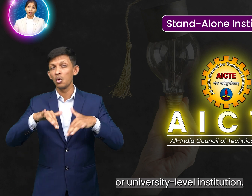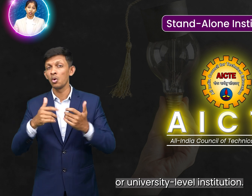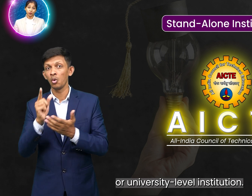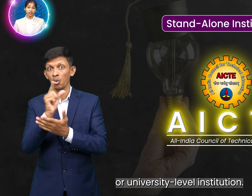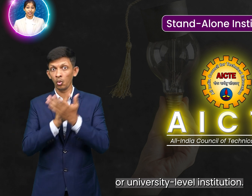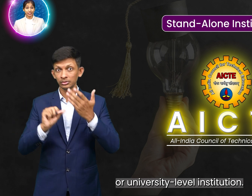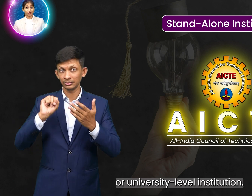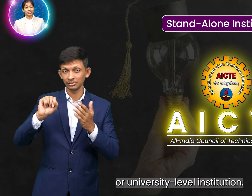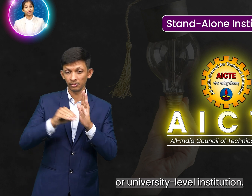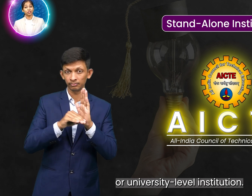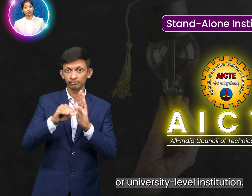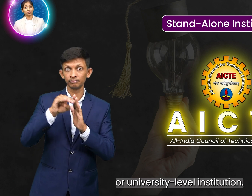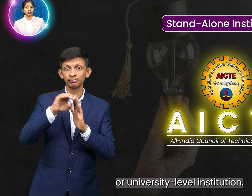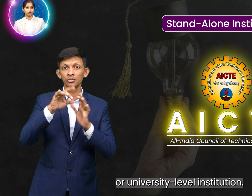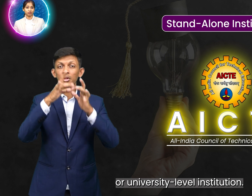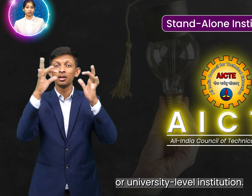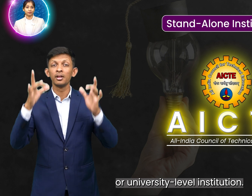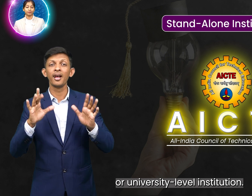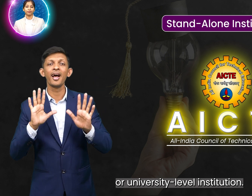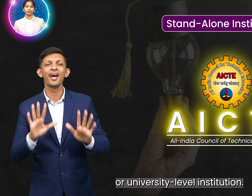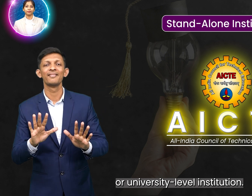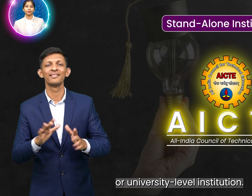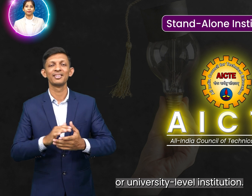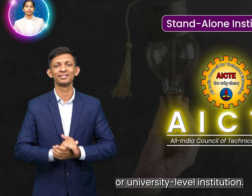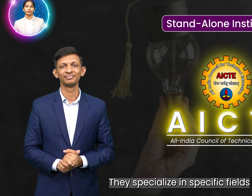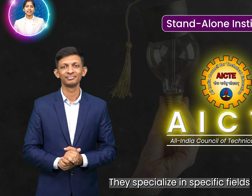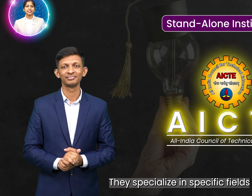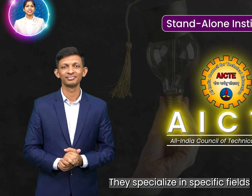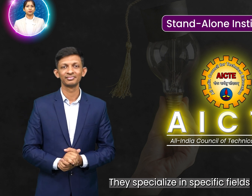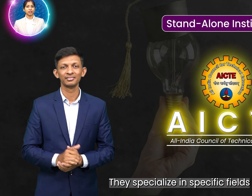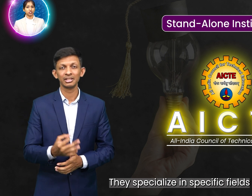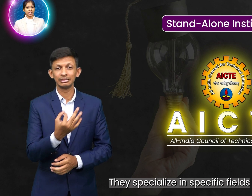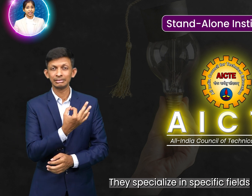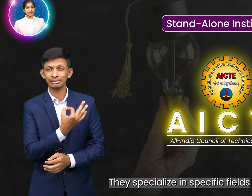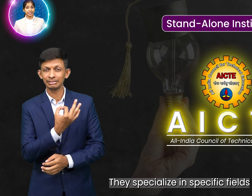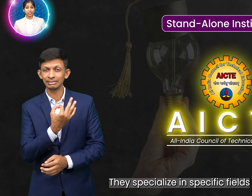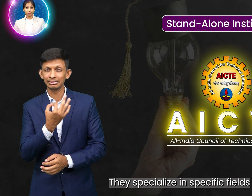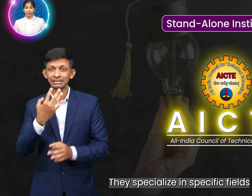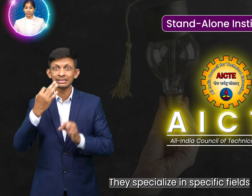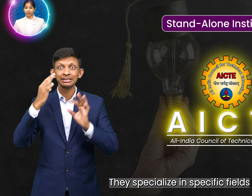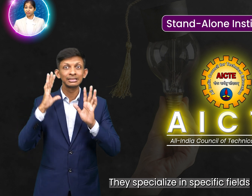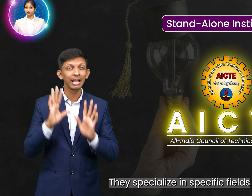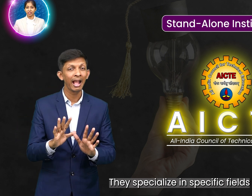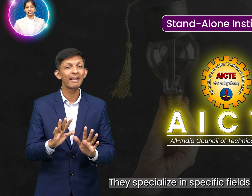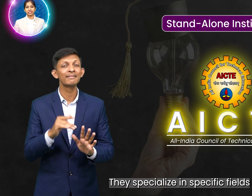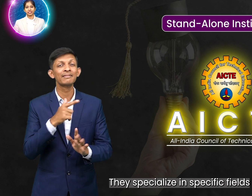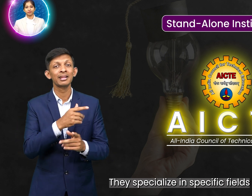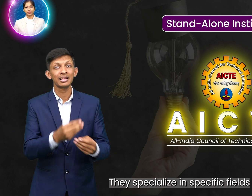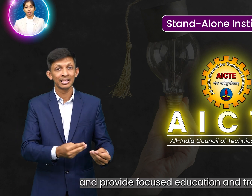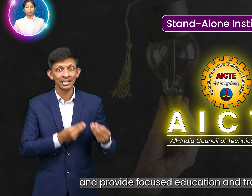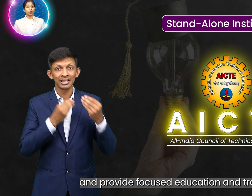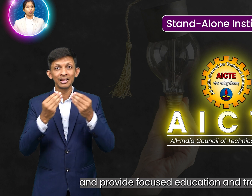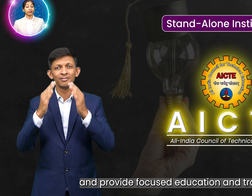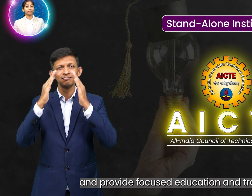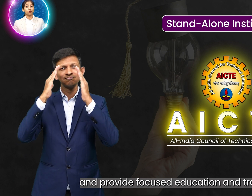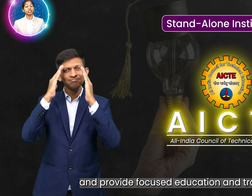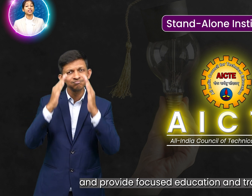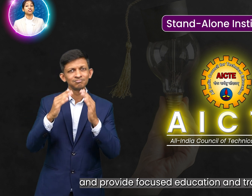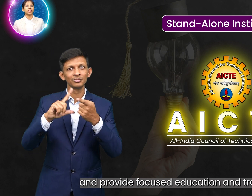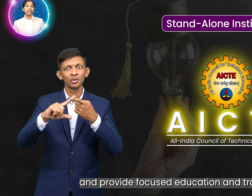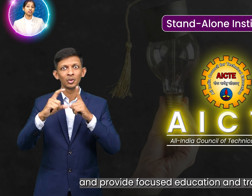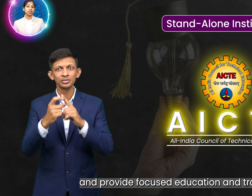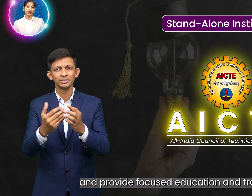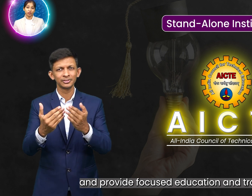or university-level institutions. They specialize in specific fields and provide